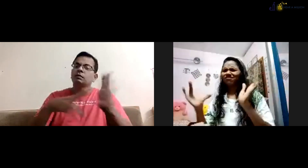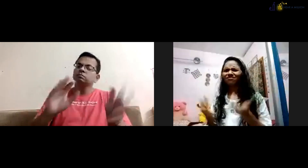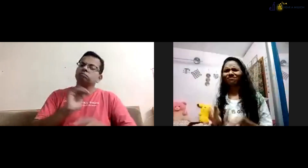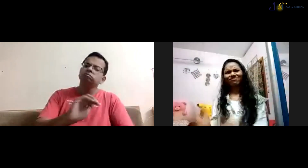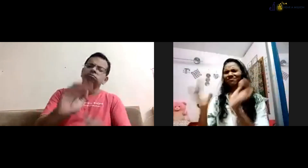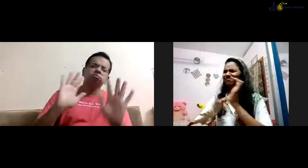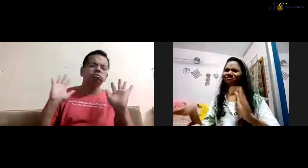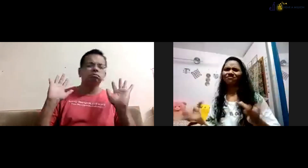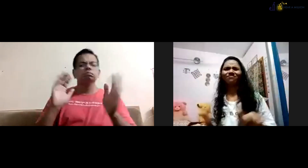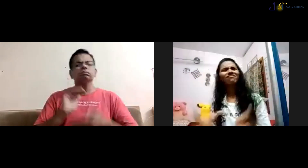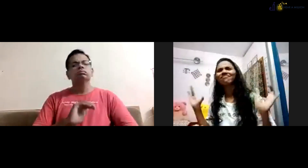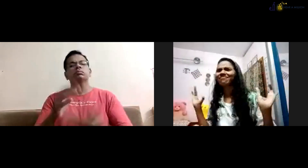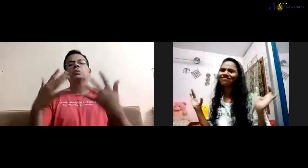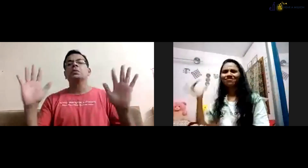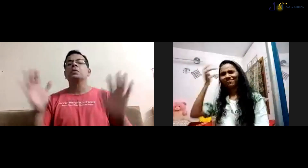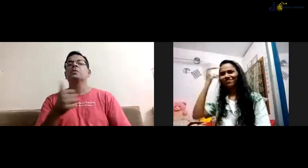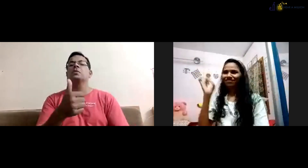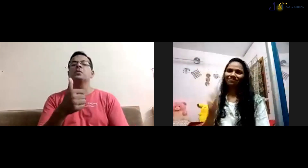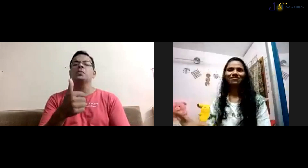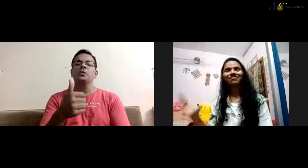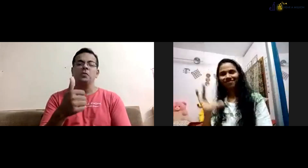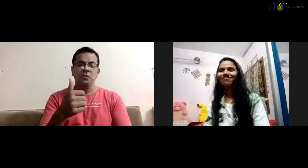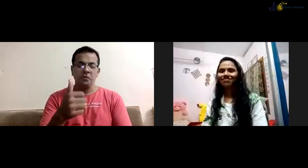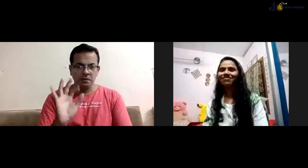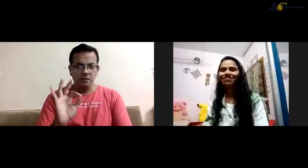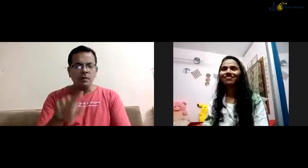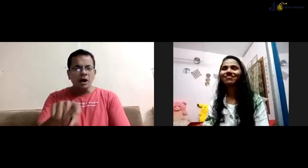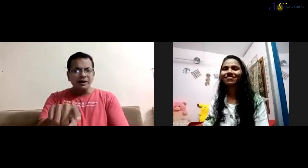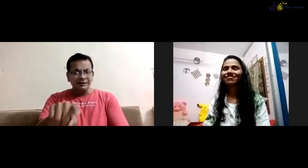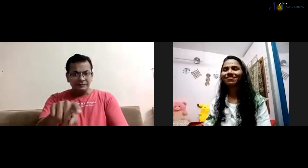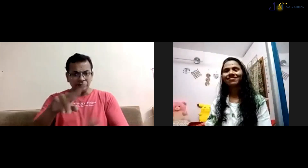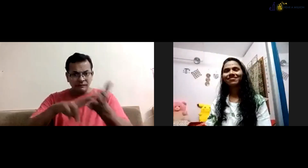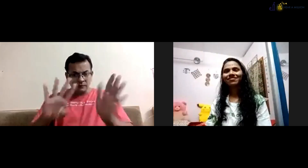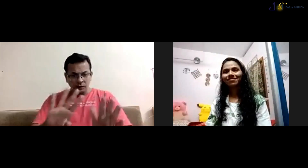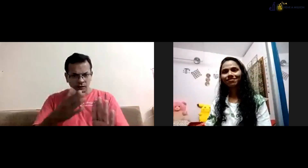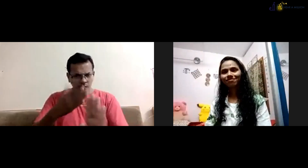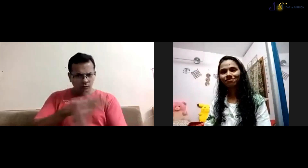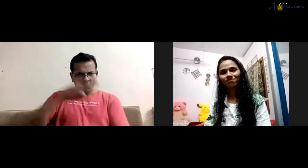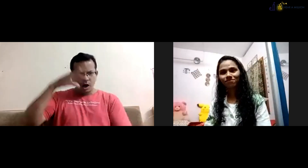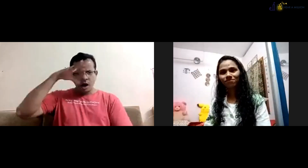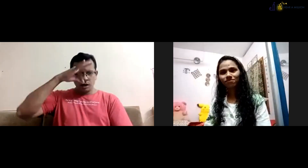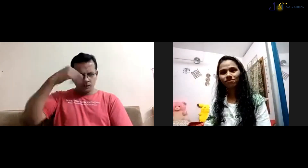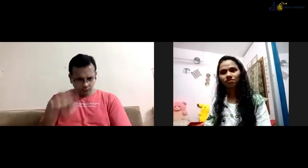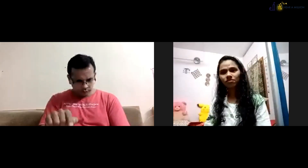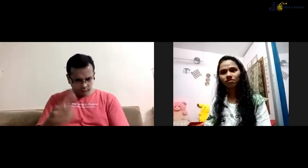your hands? It's natural. I born this way only. Okay.